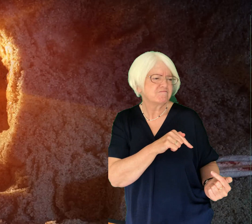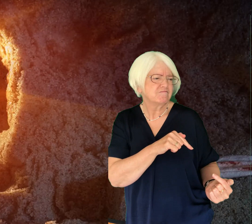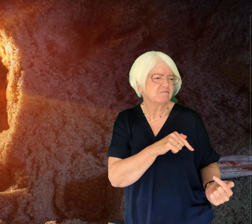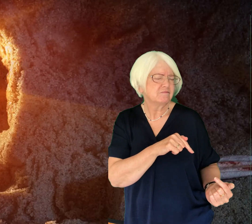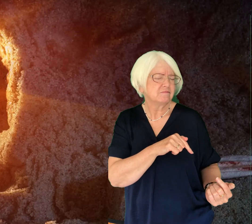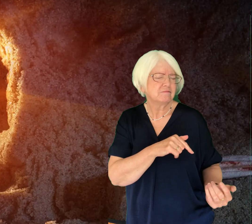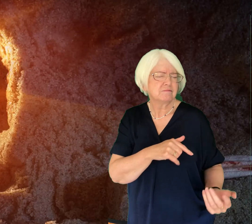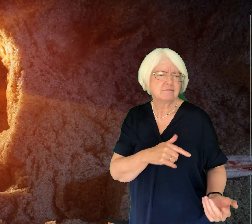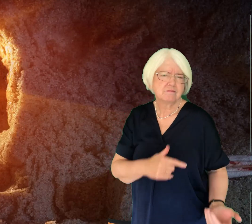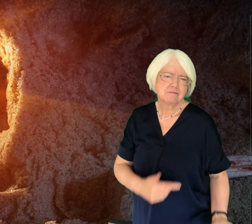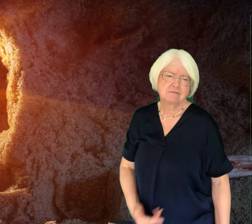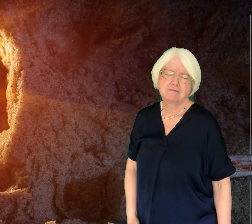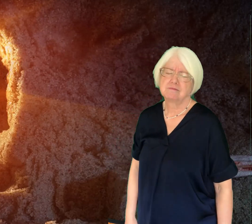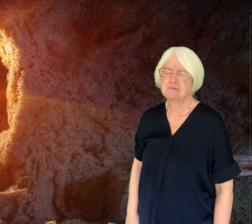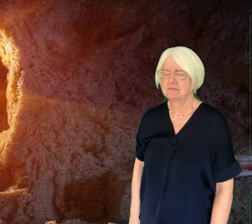hell.